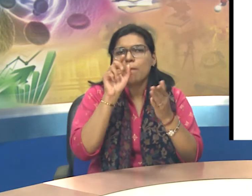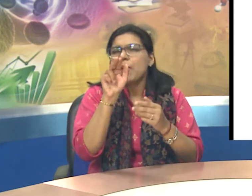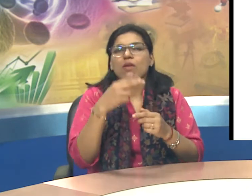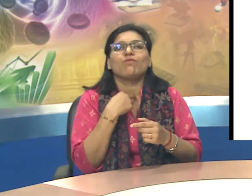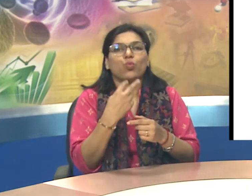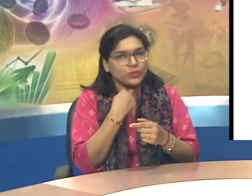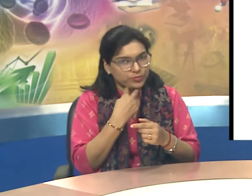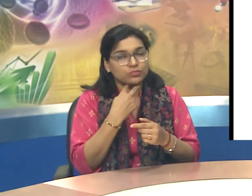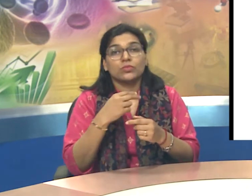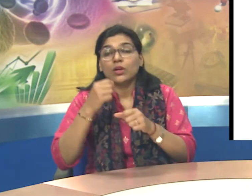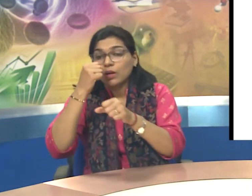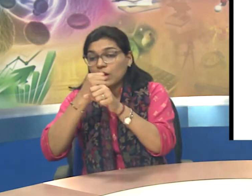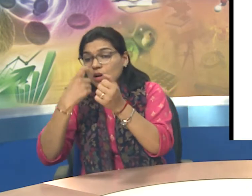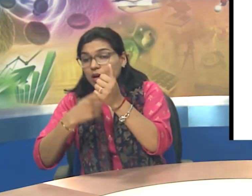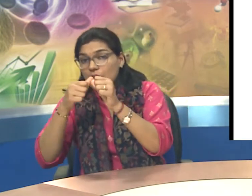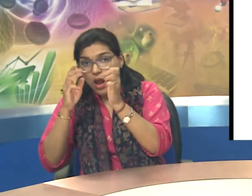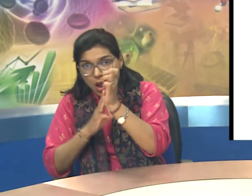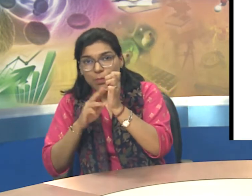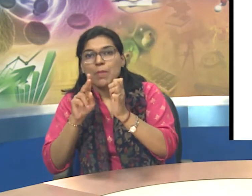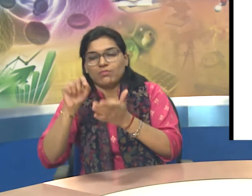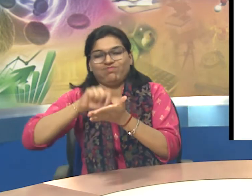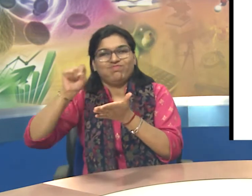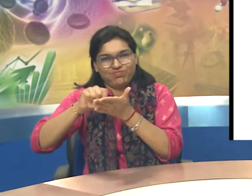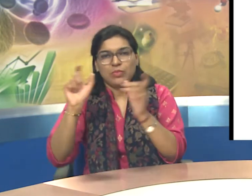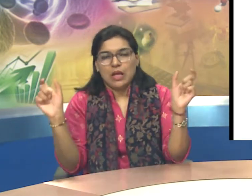telephone, which is called as